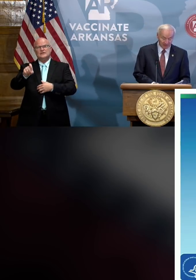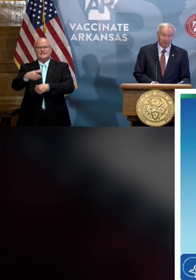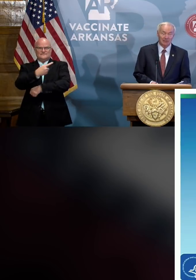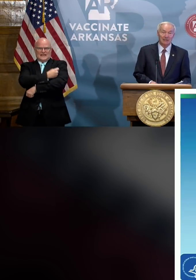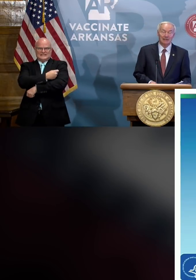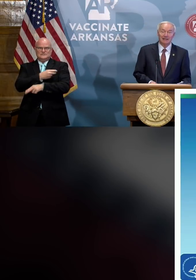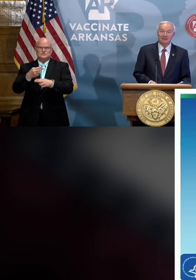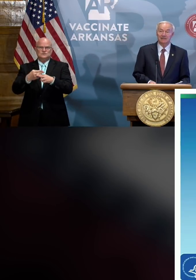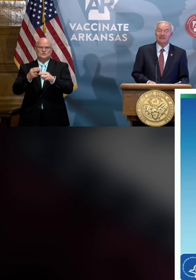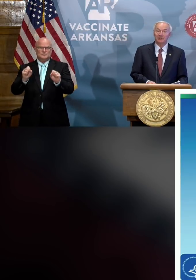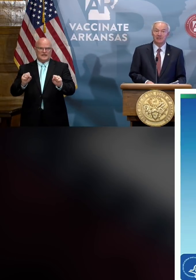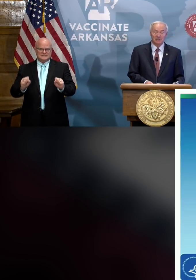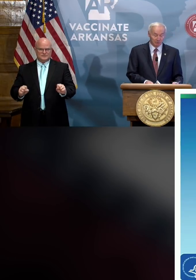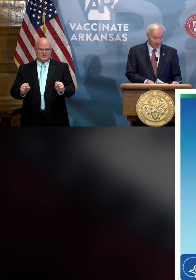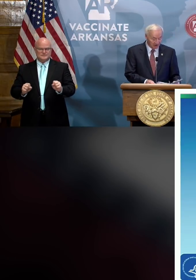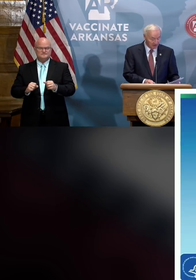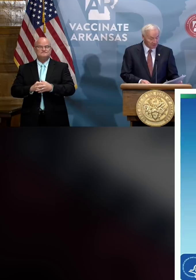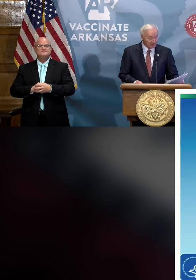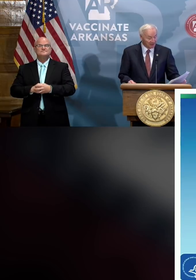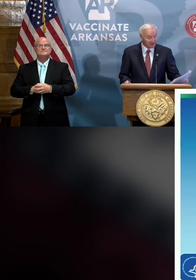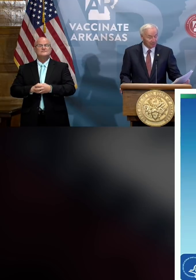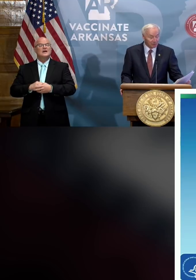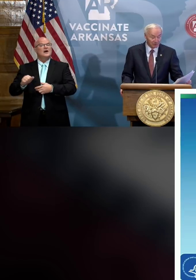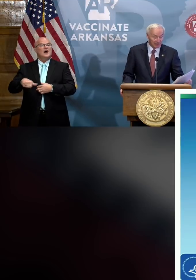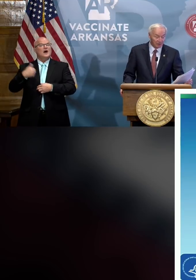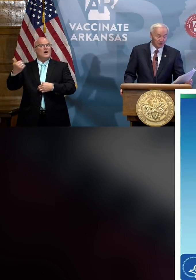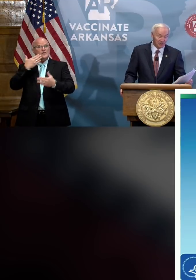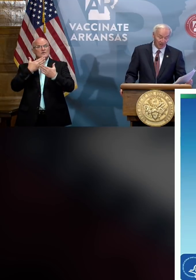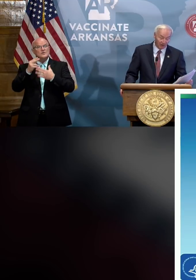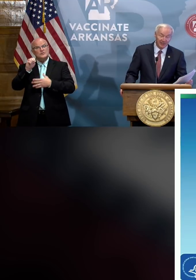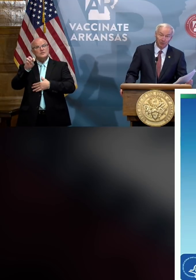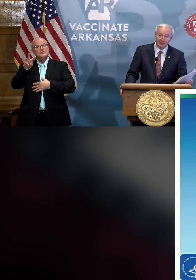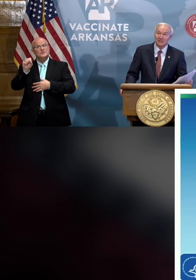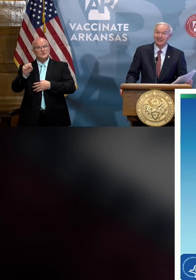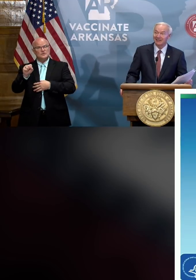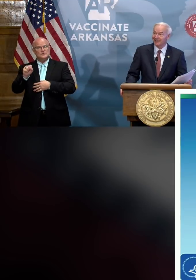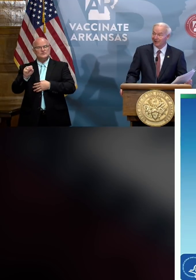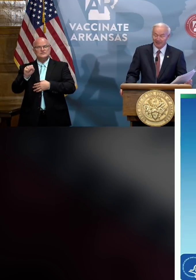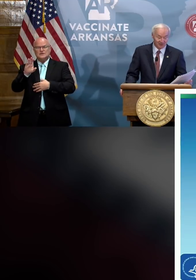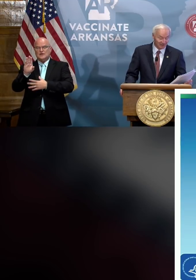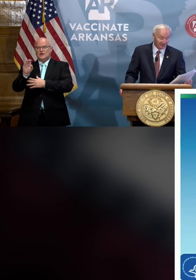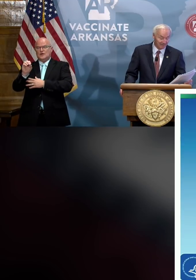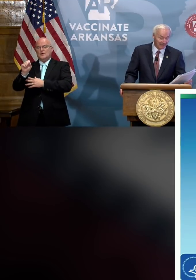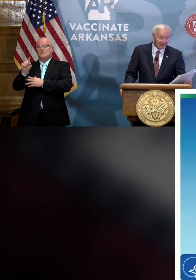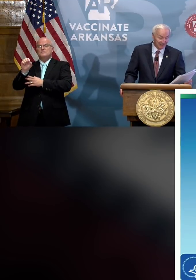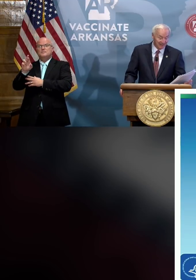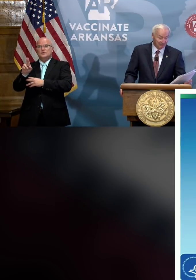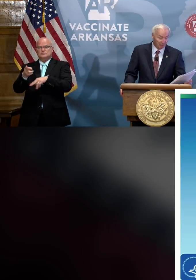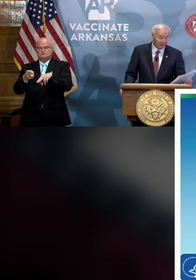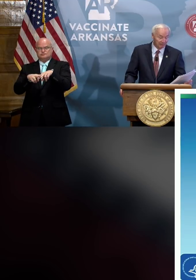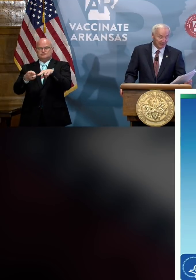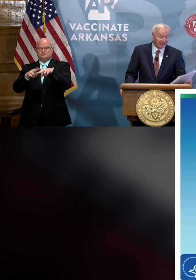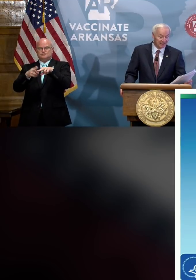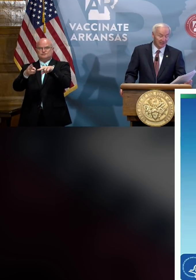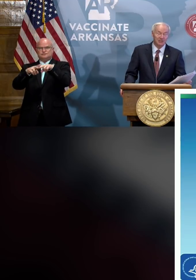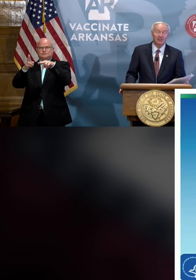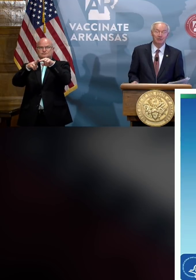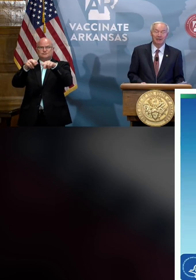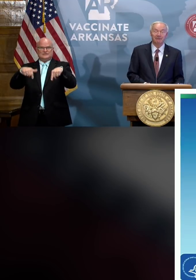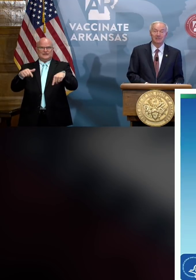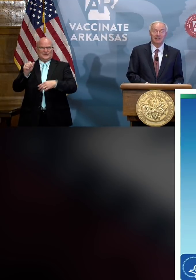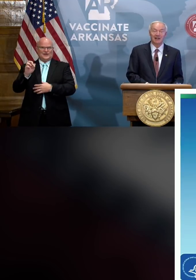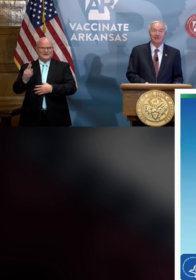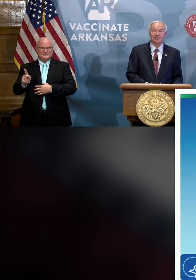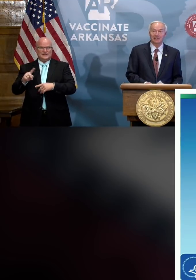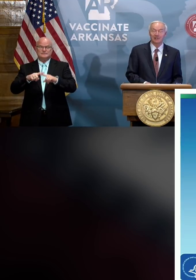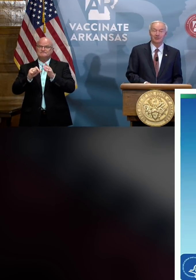as possible. And there is some good news because booster doses are increasing in Arkansas, but we need to continue